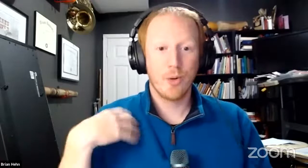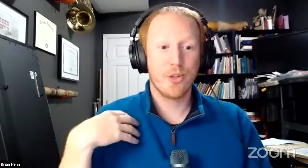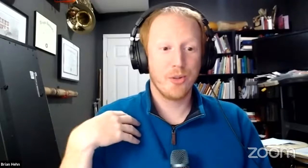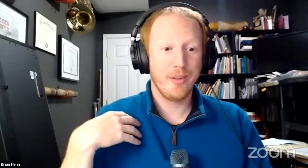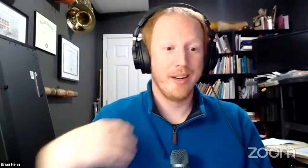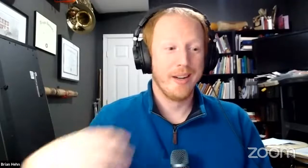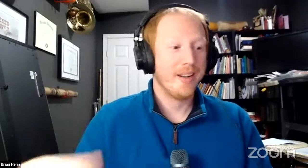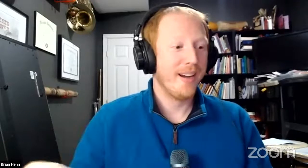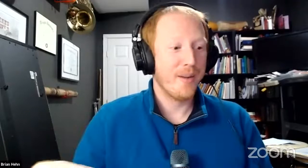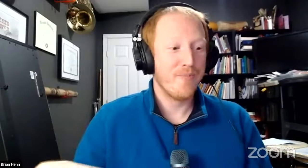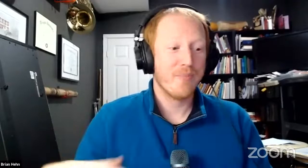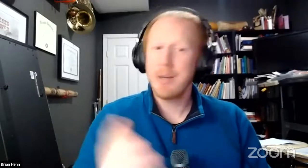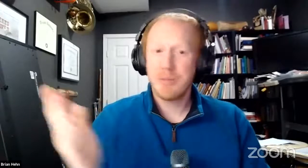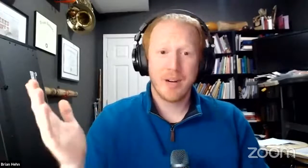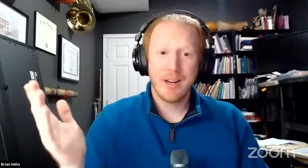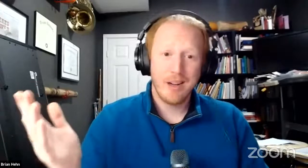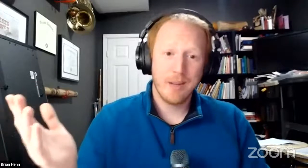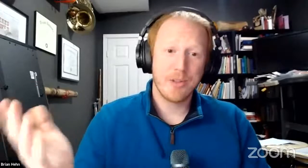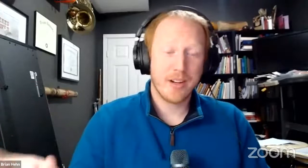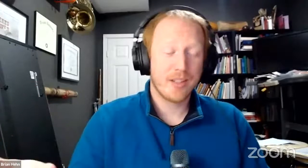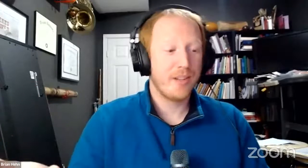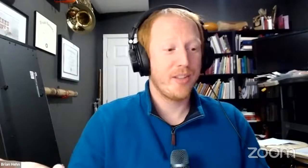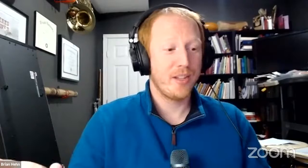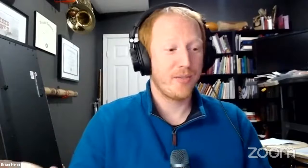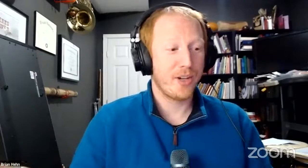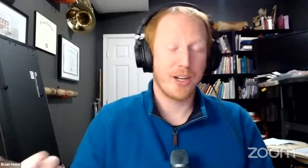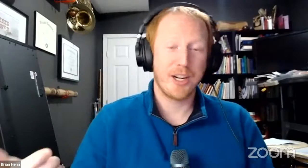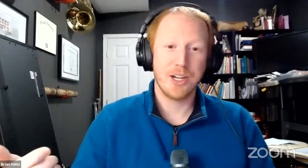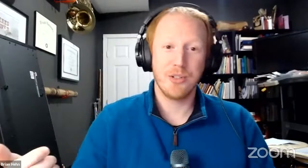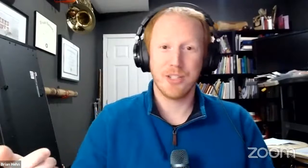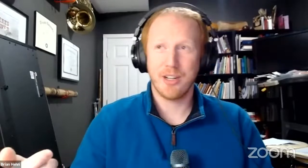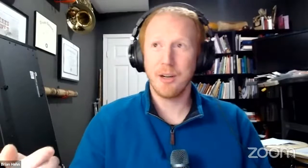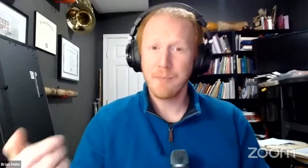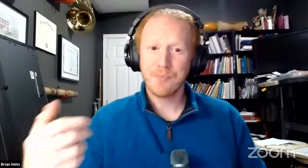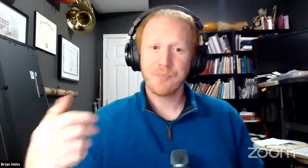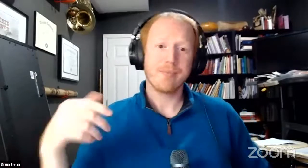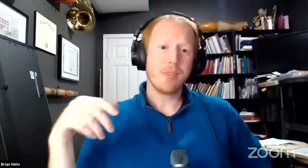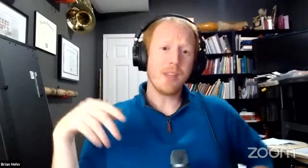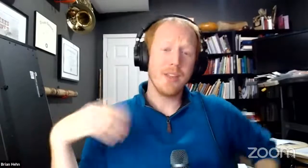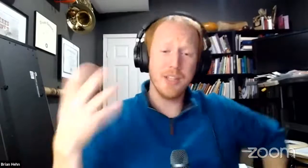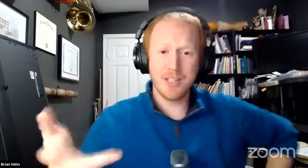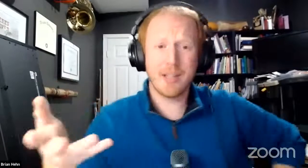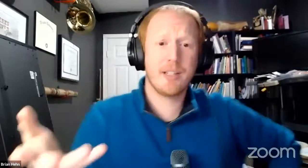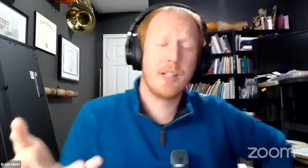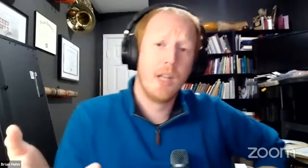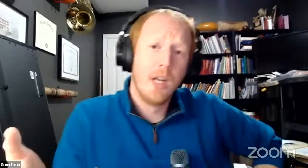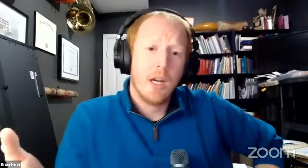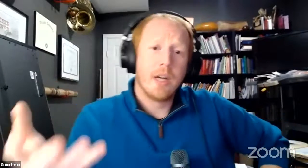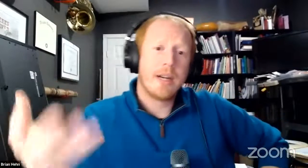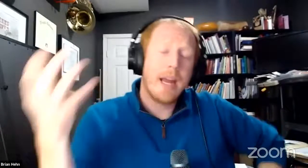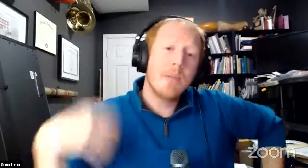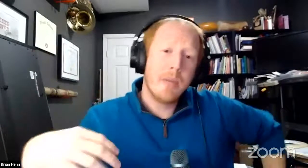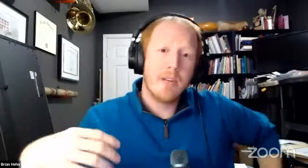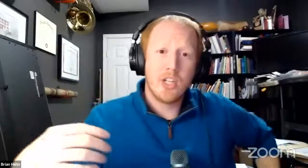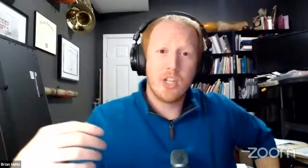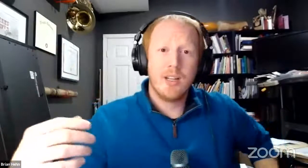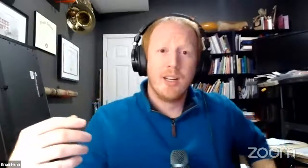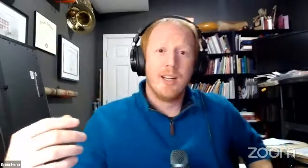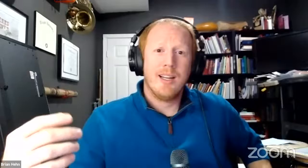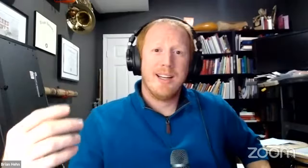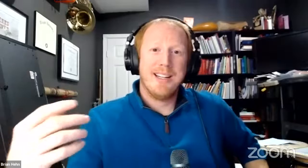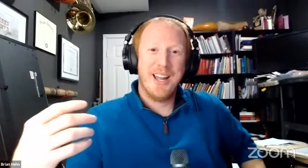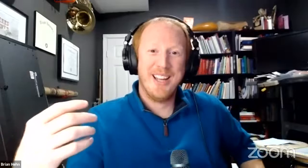you virus-free. Oh, music is the medicine that heals our every care, and we